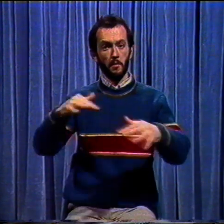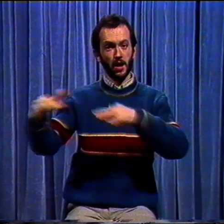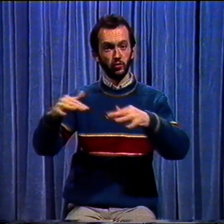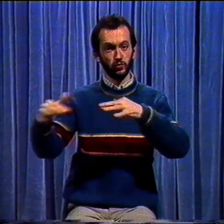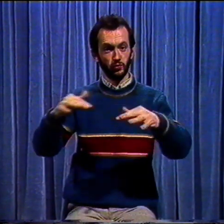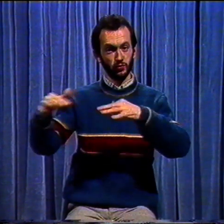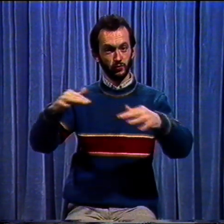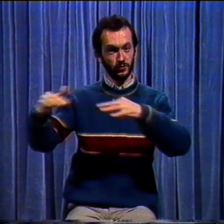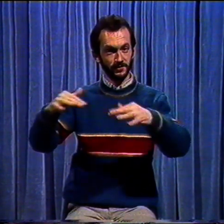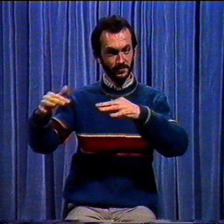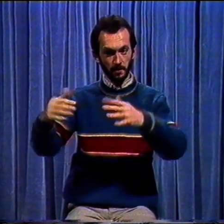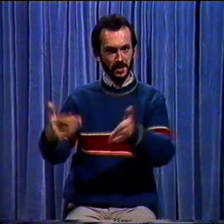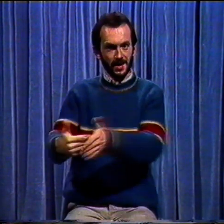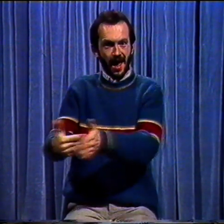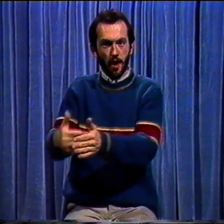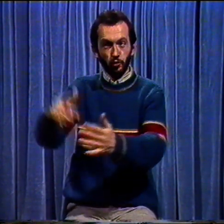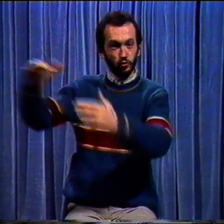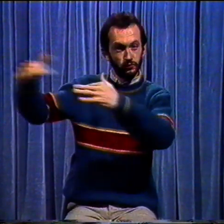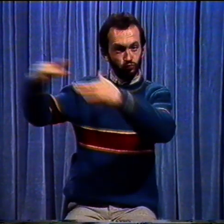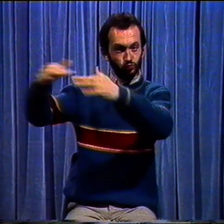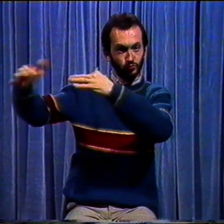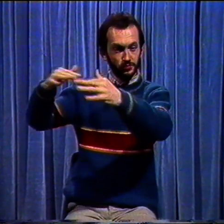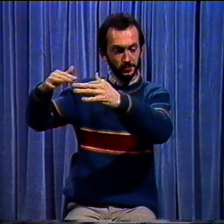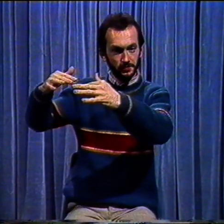There's a football match. It's actually happening now, at this moment.